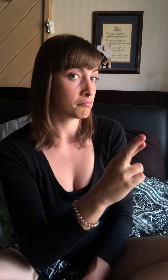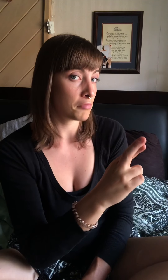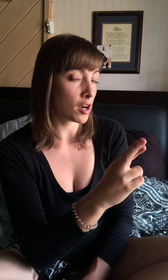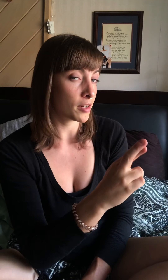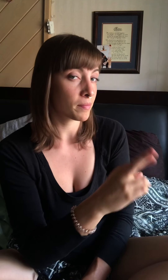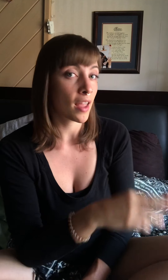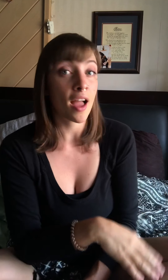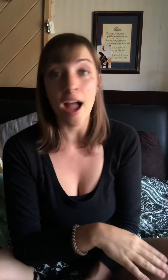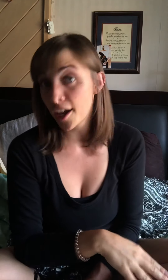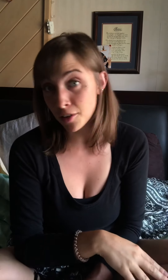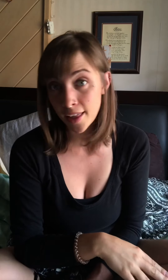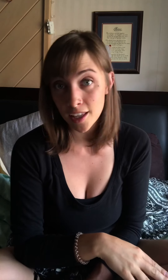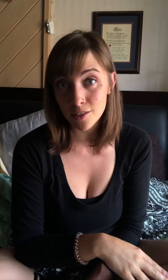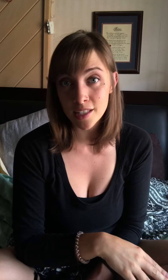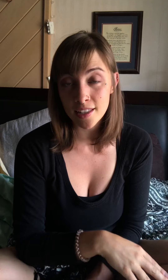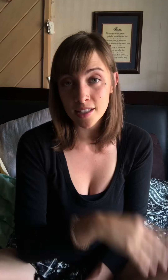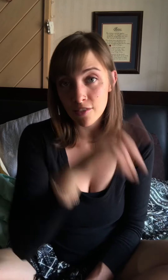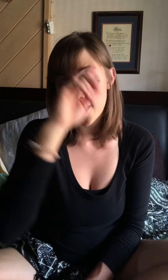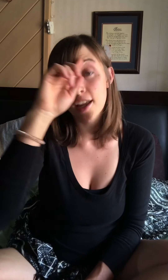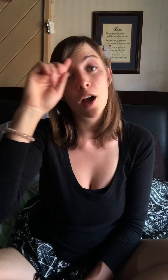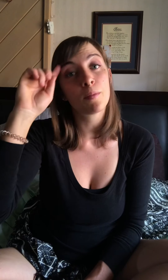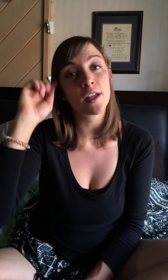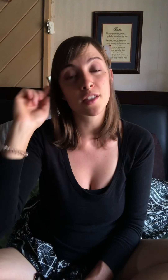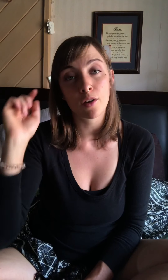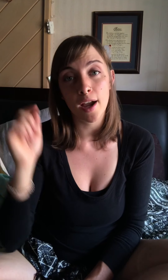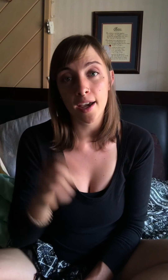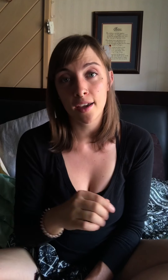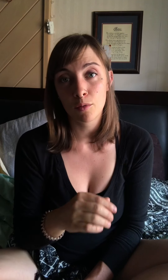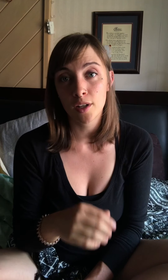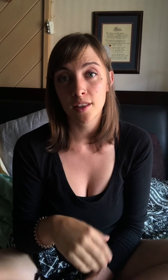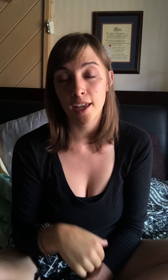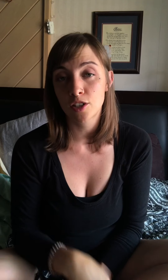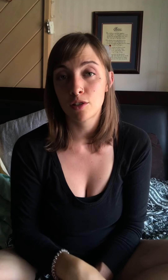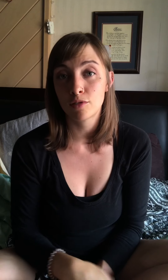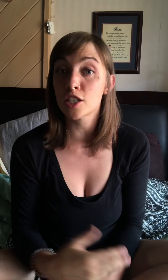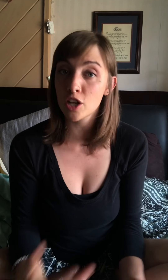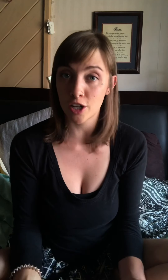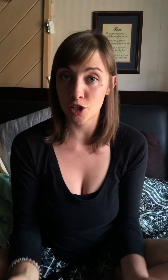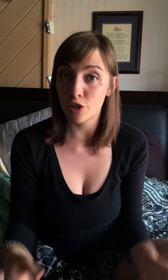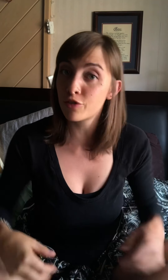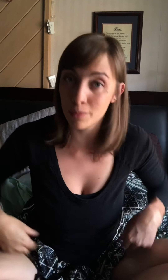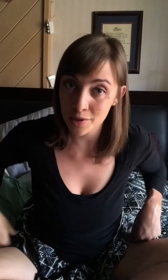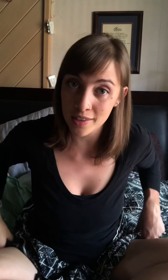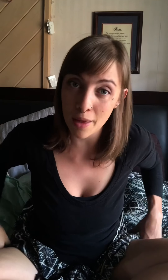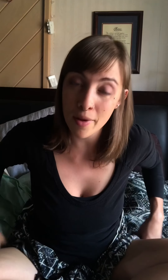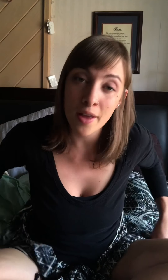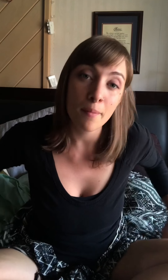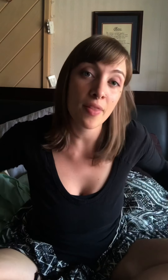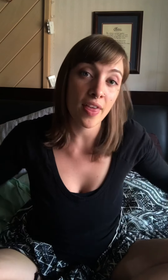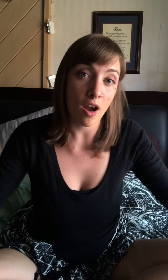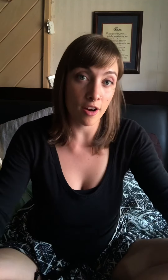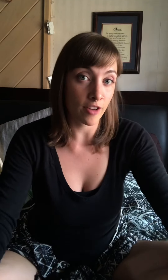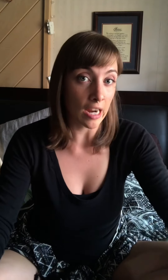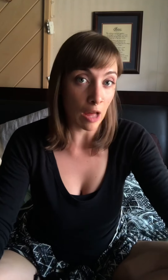R. I don't like using these if I can help it, so I would like to discourage you from using them, but they are very